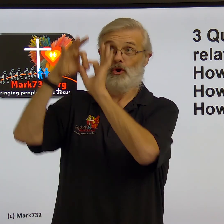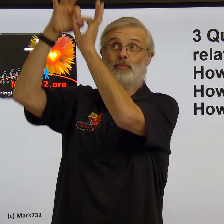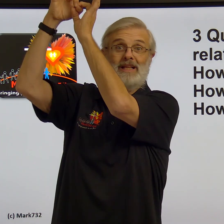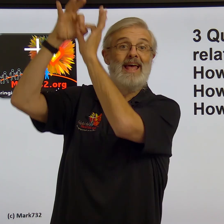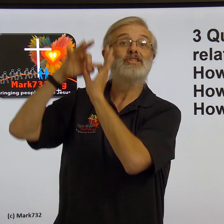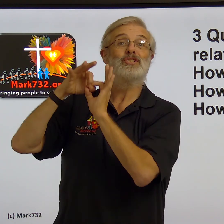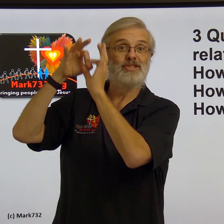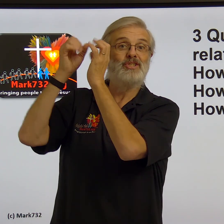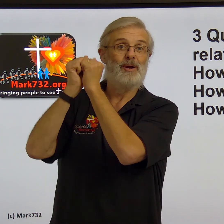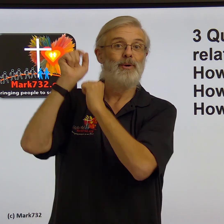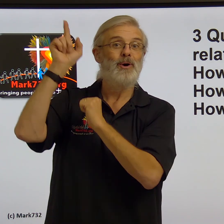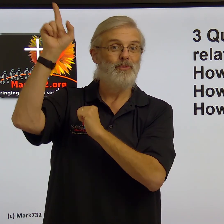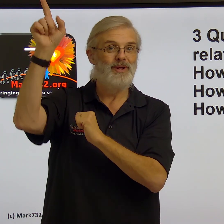relationship relationship with him